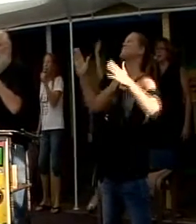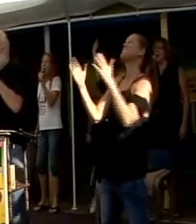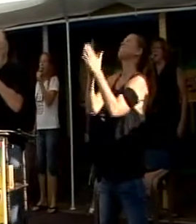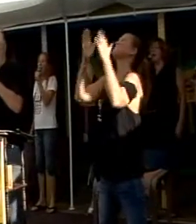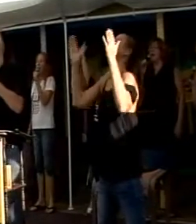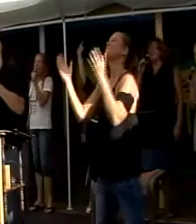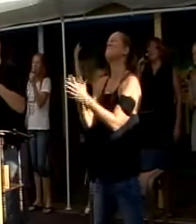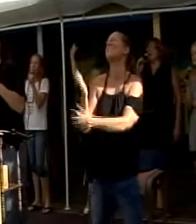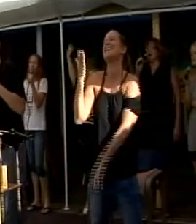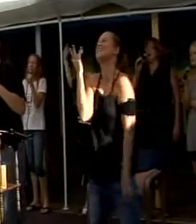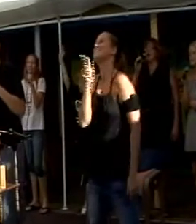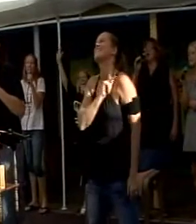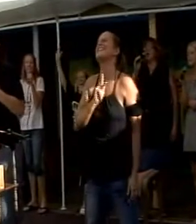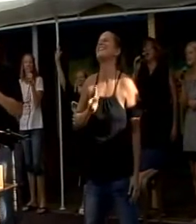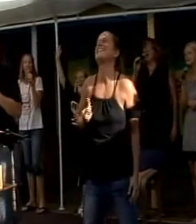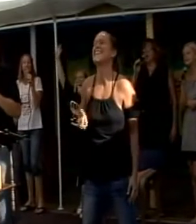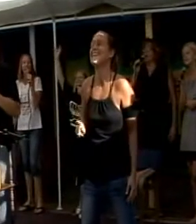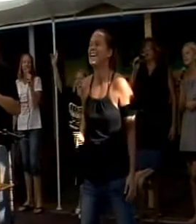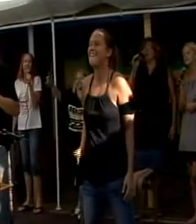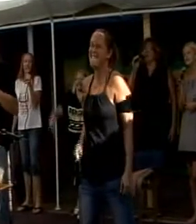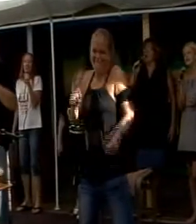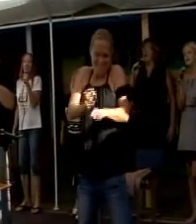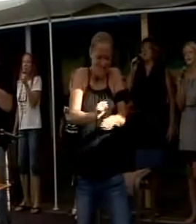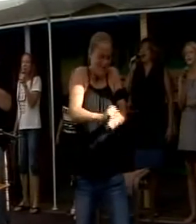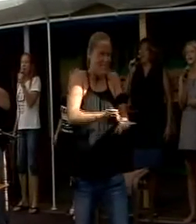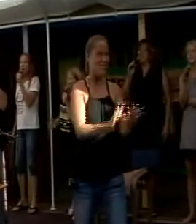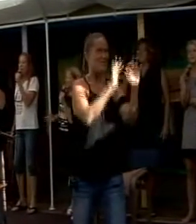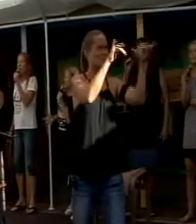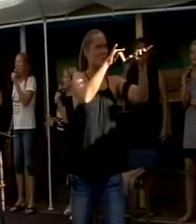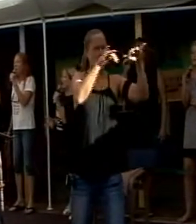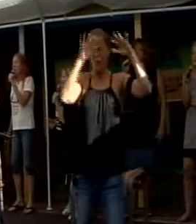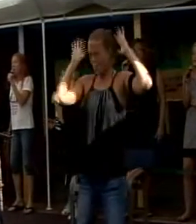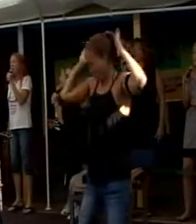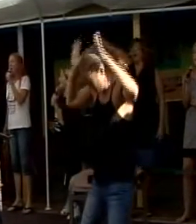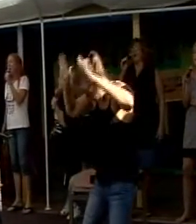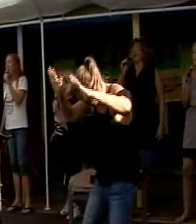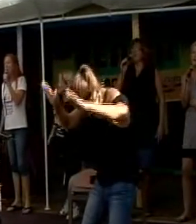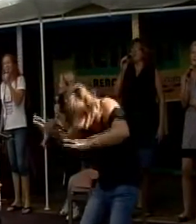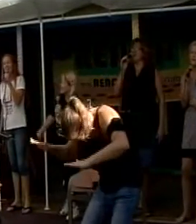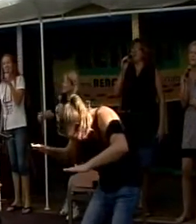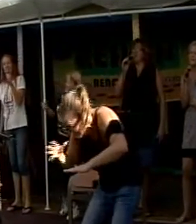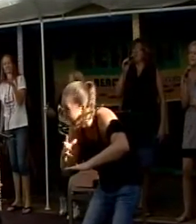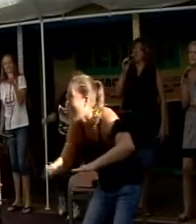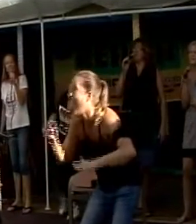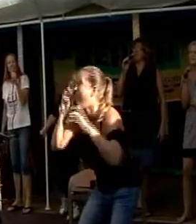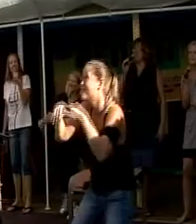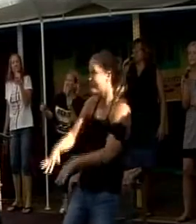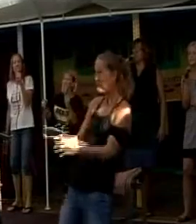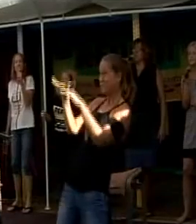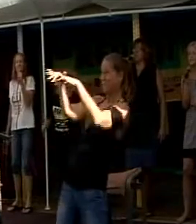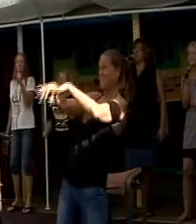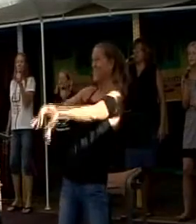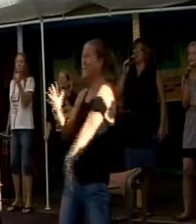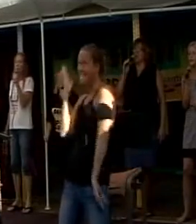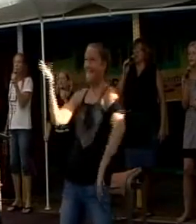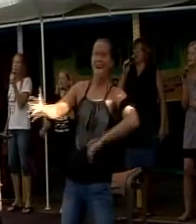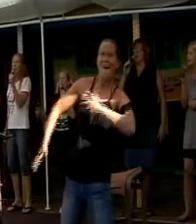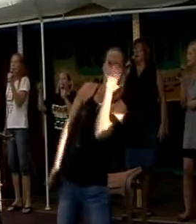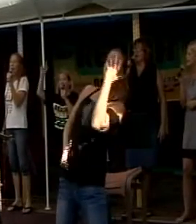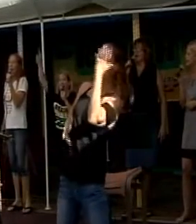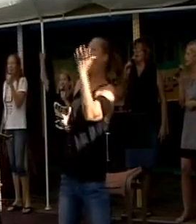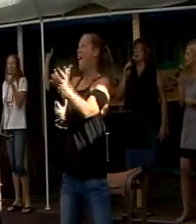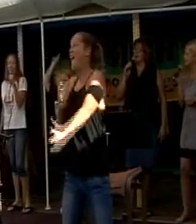majesty, praise to the King. Mountains bow down and the seas will